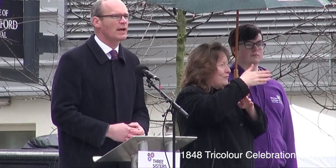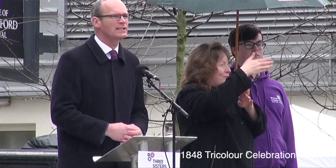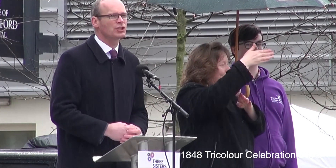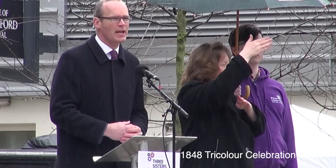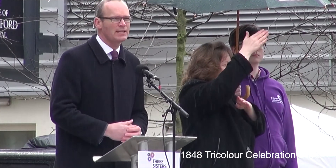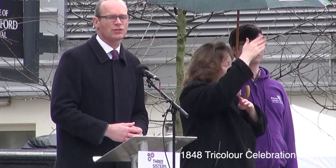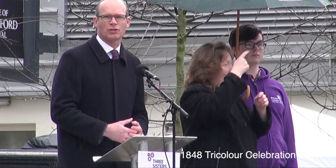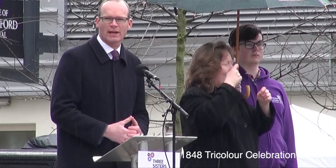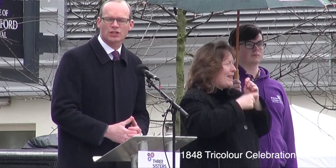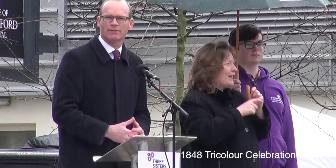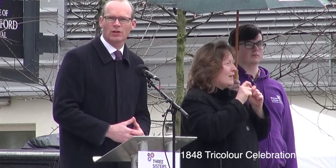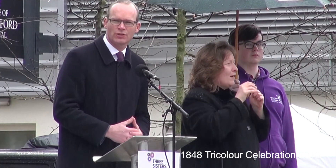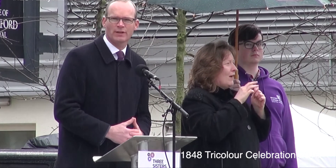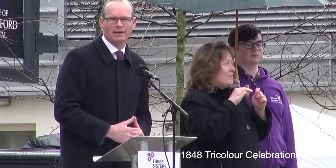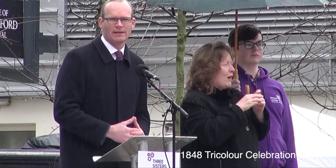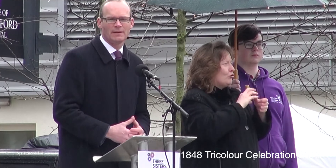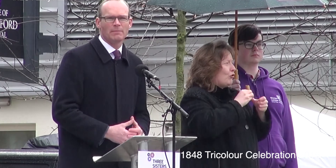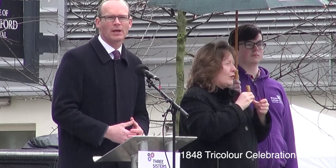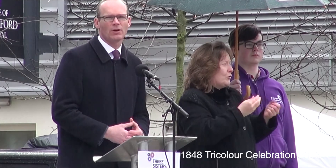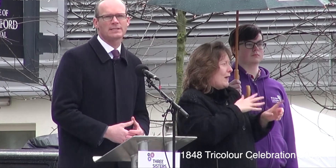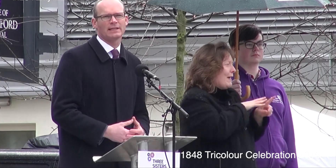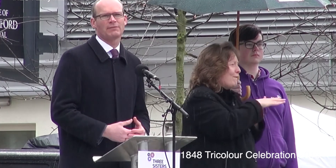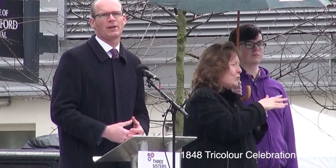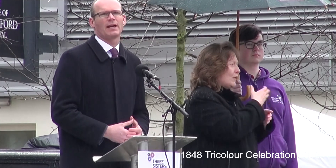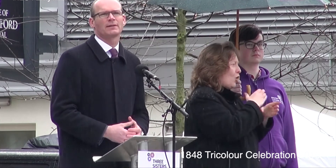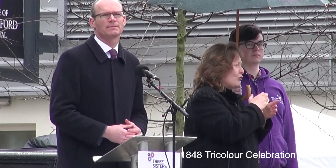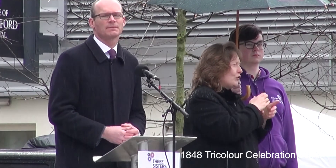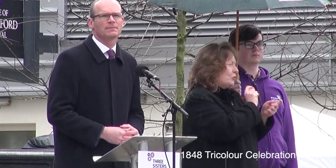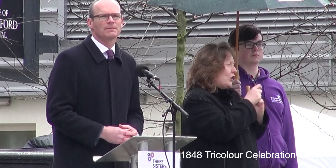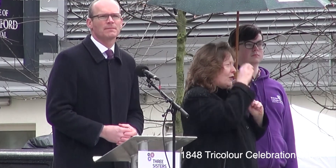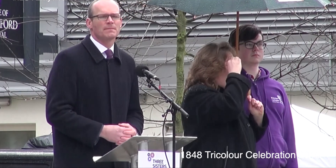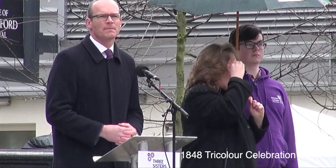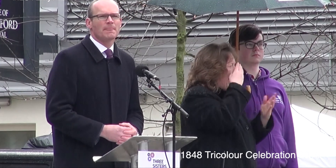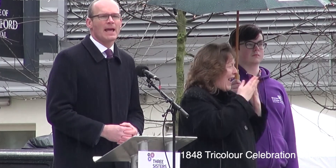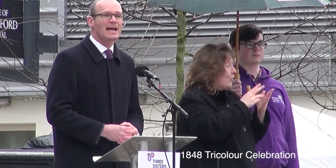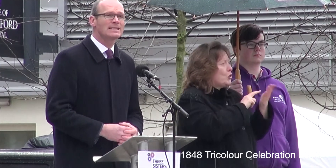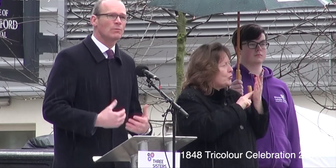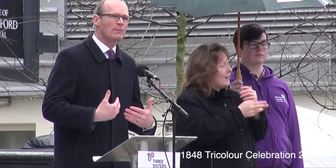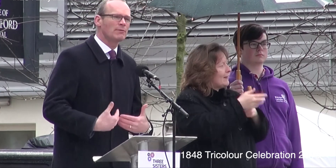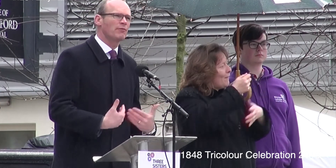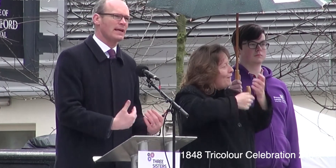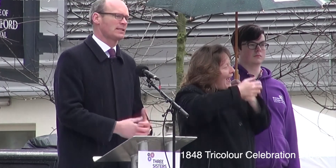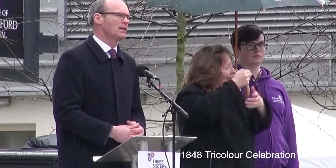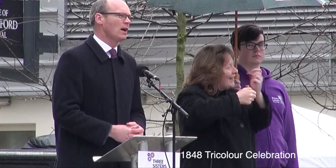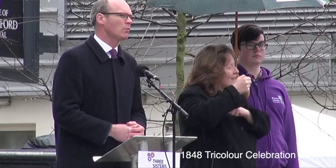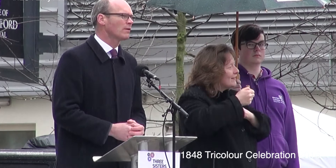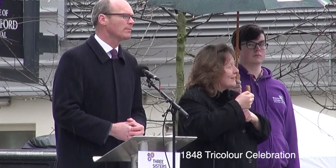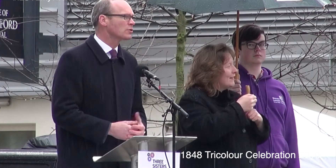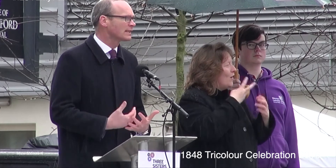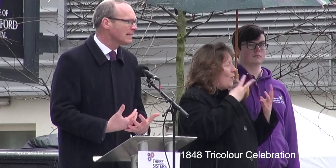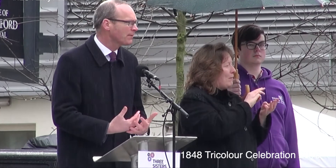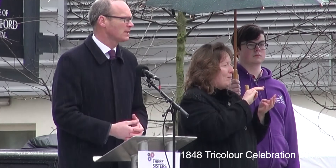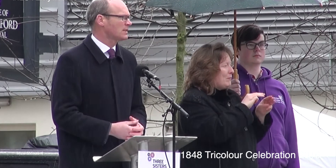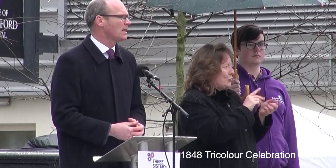that, trying to change the direction of a country by hoisting that flag. And when we reflect on one of